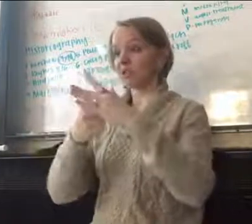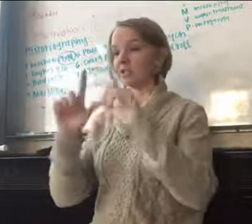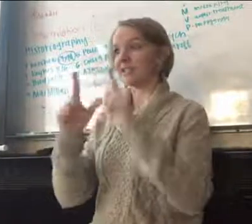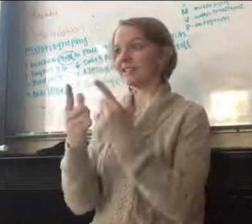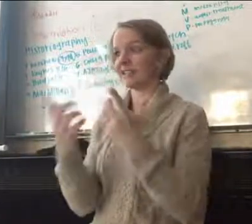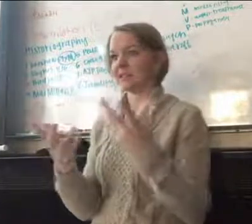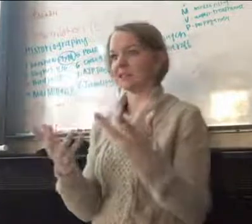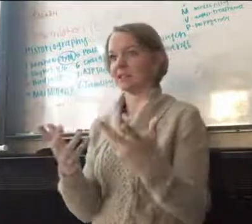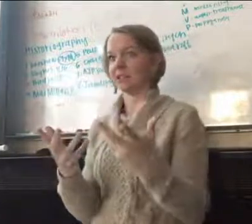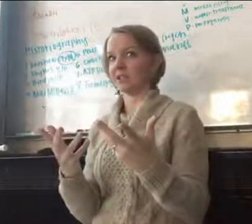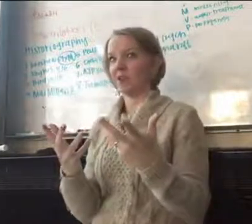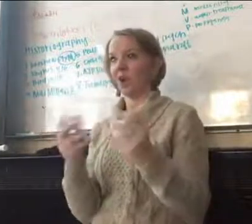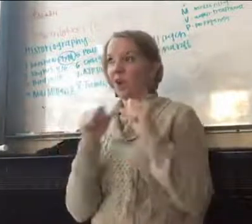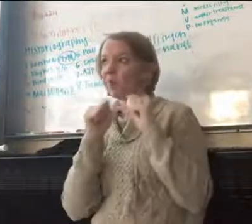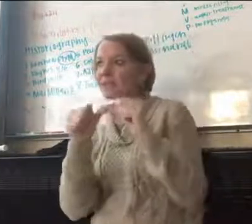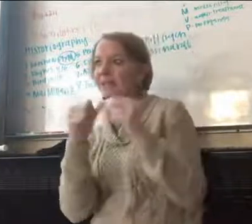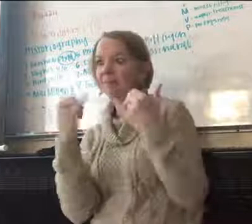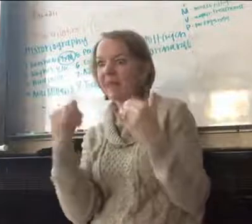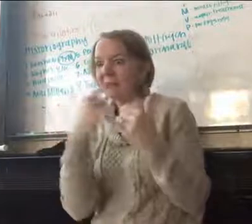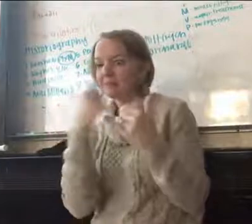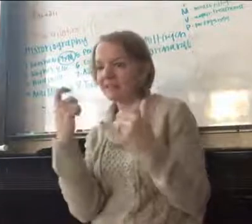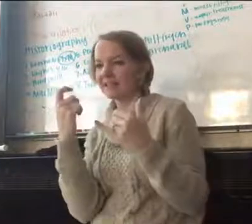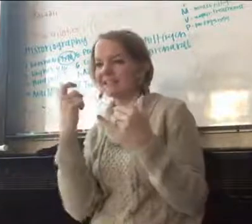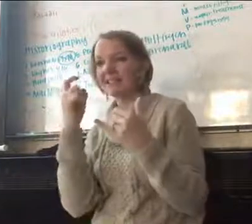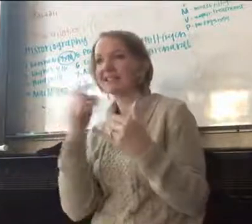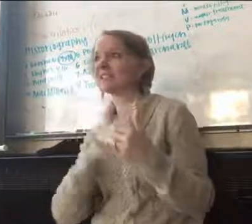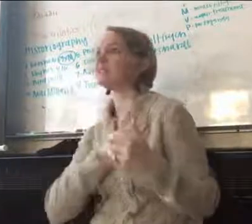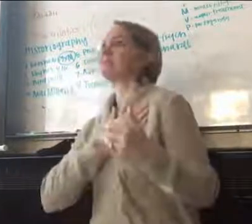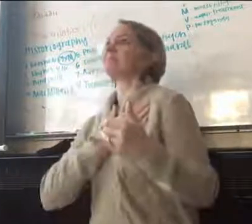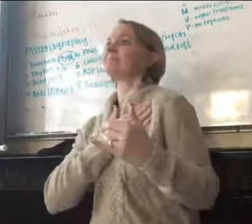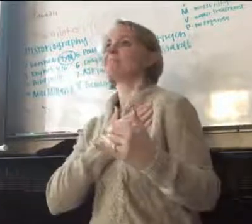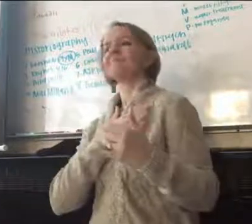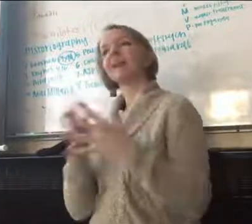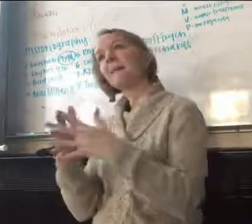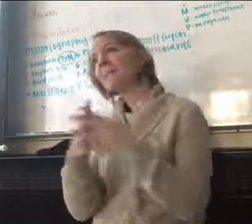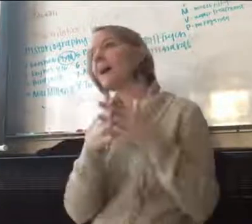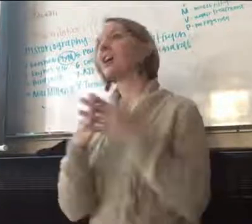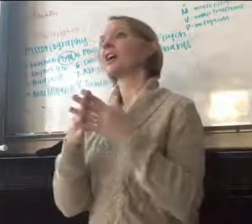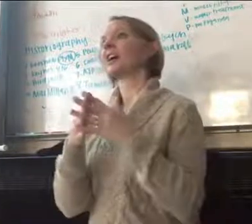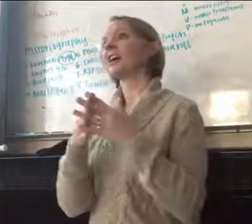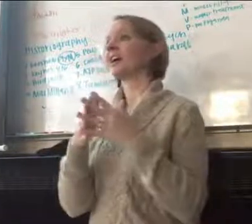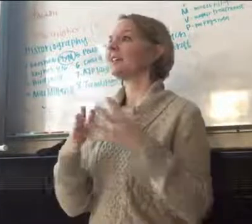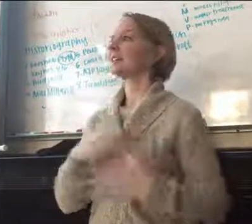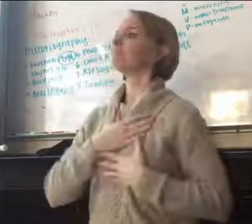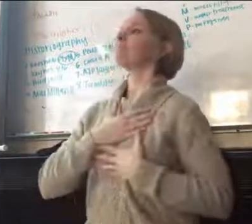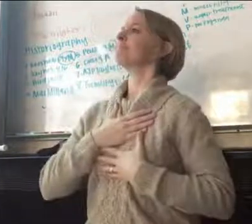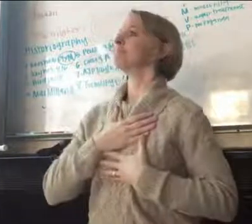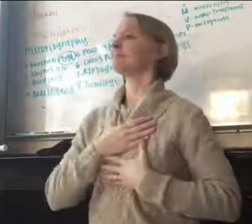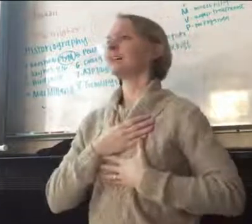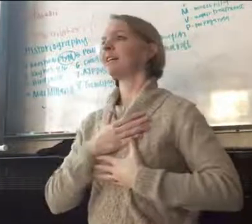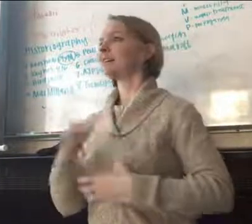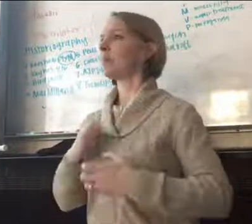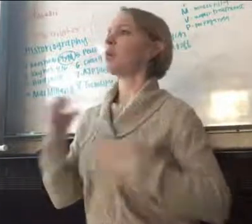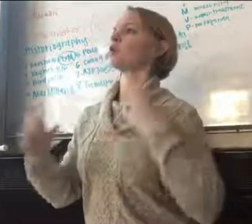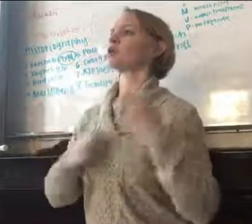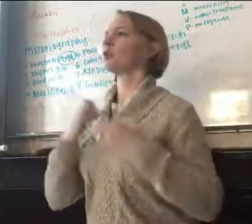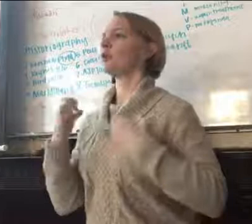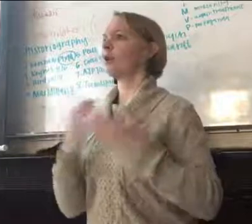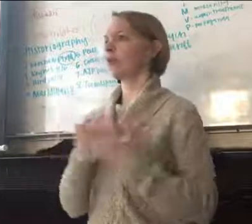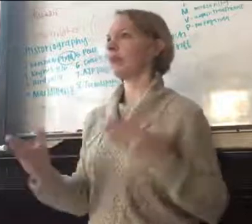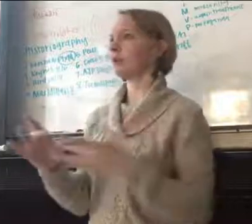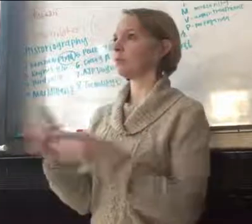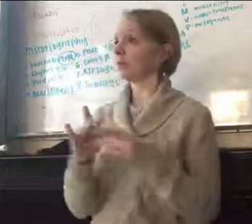to keep playing because that's like a nationalist. It's kind of like this idea of America, the spirit. It's a very much an emotional home front